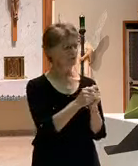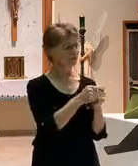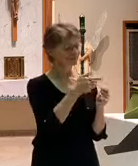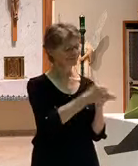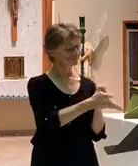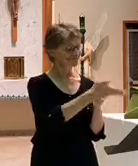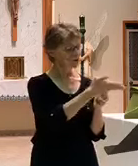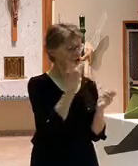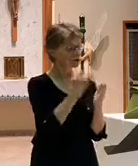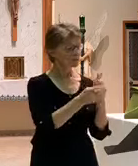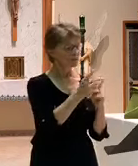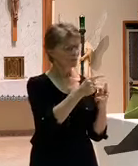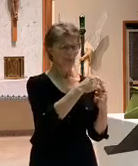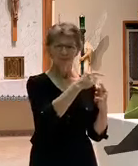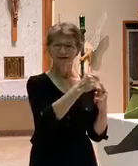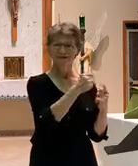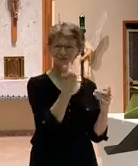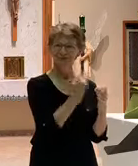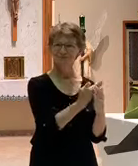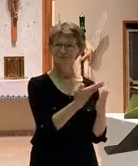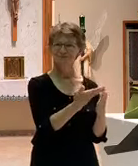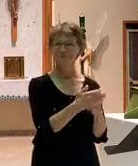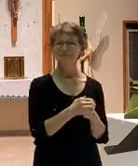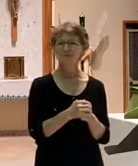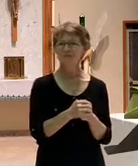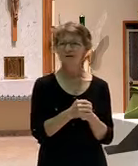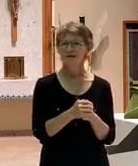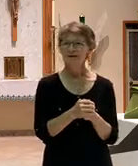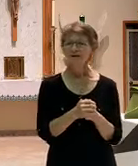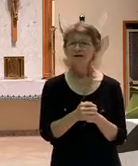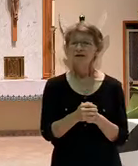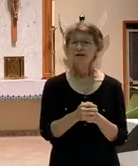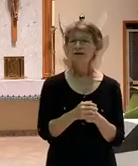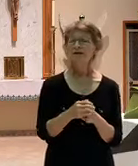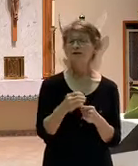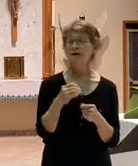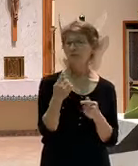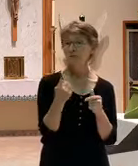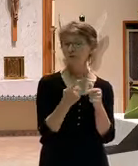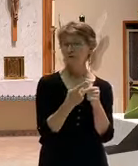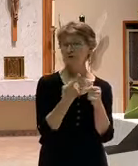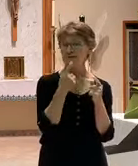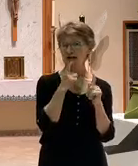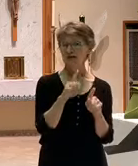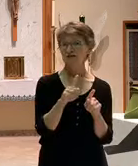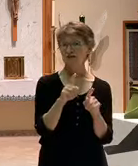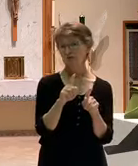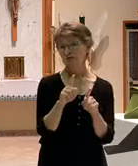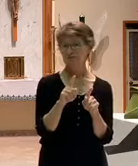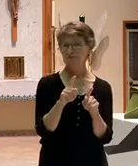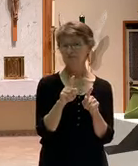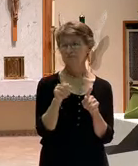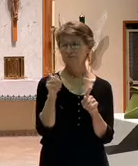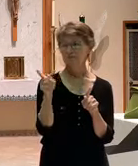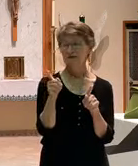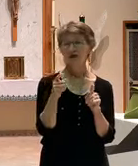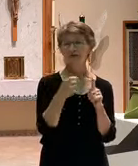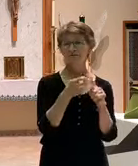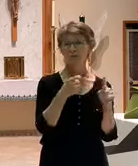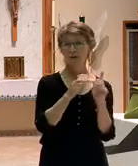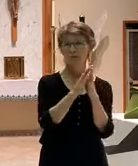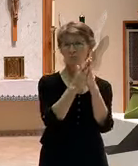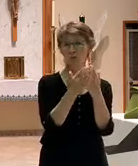Well, we can offer a couple answers to that. One of them comes in our first reading today from the Book of Wisdom.